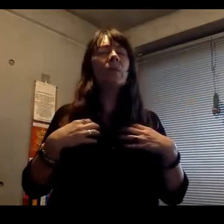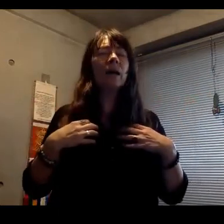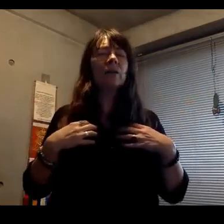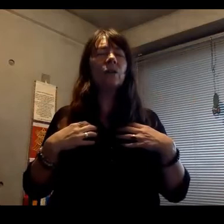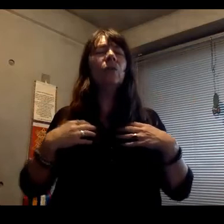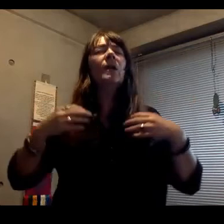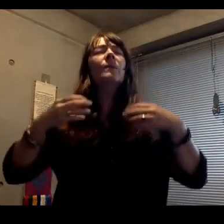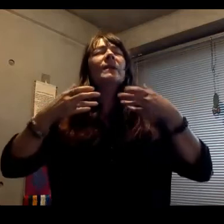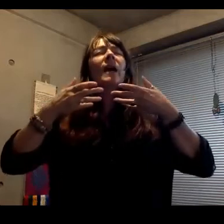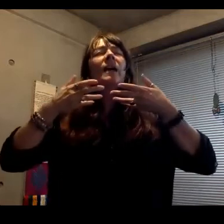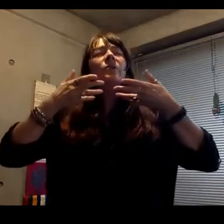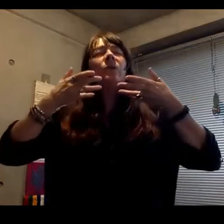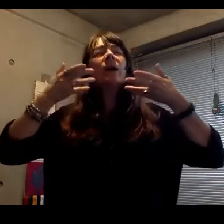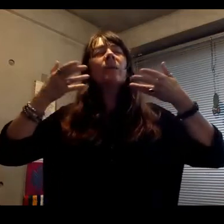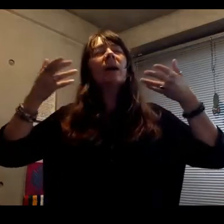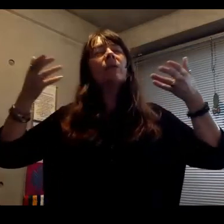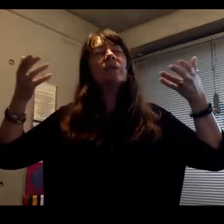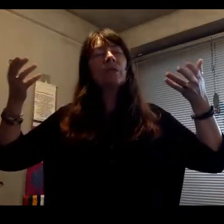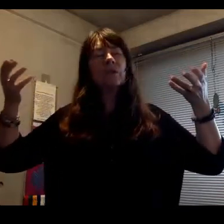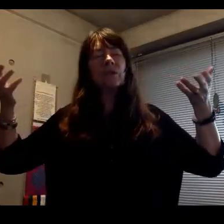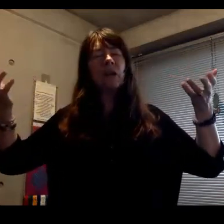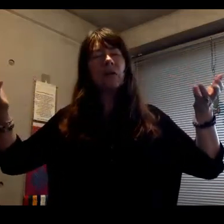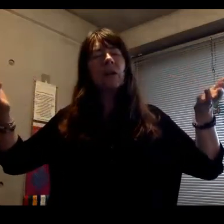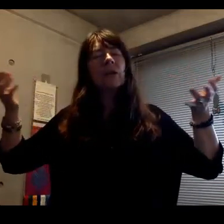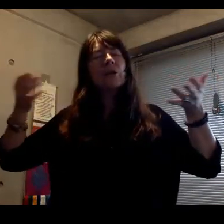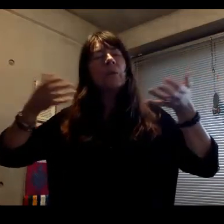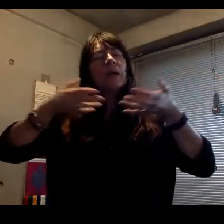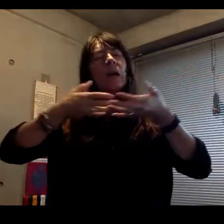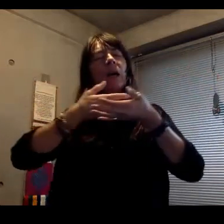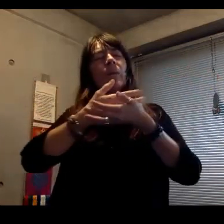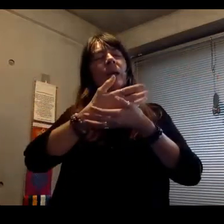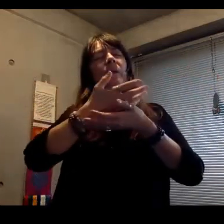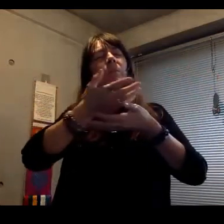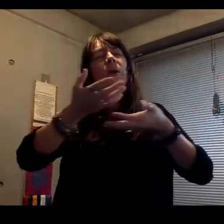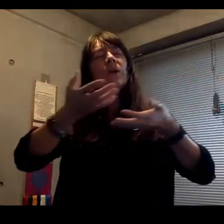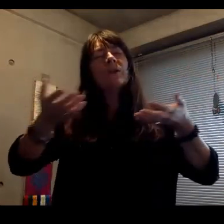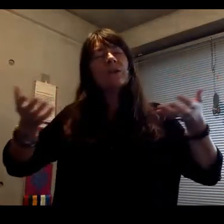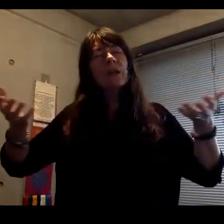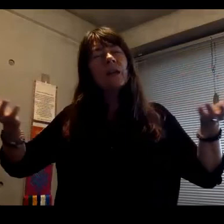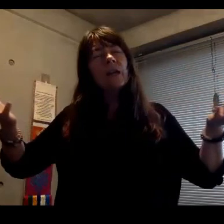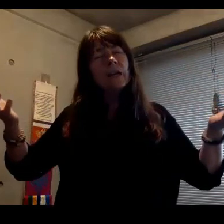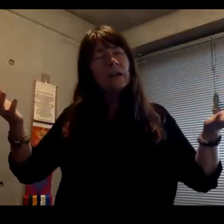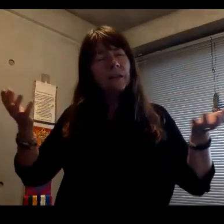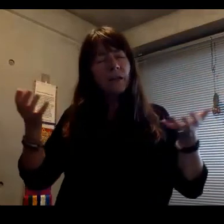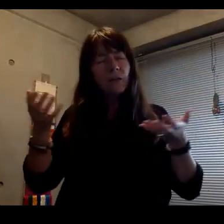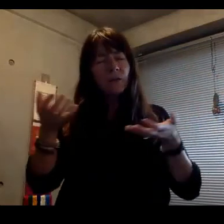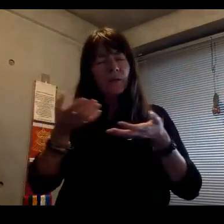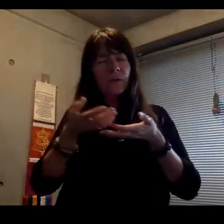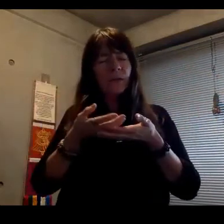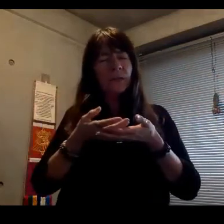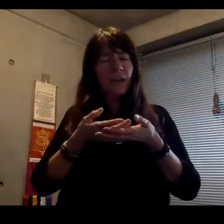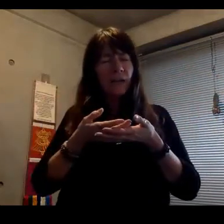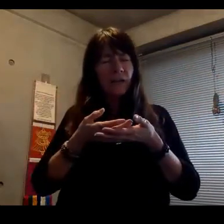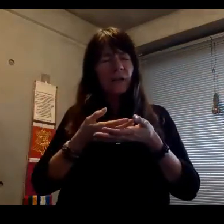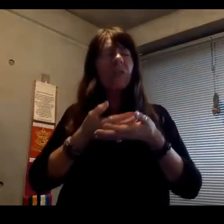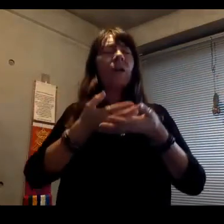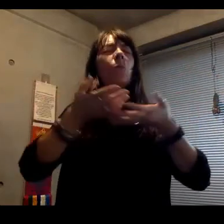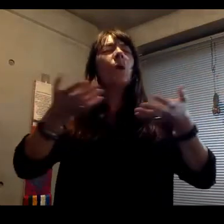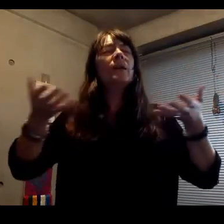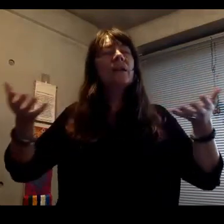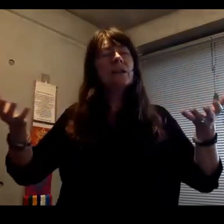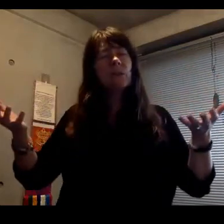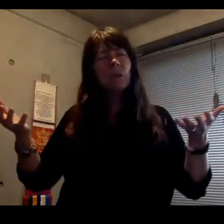to come back to. But as you come out of yourself, you become immersed in universal